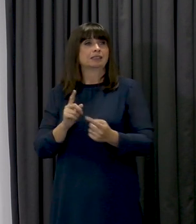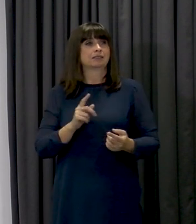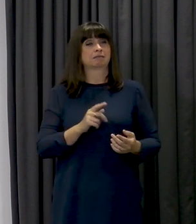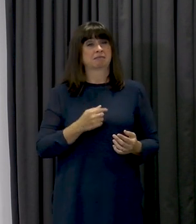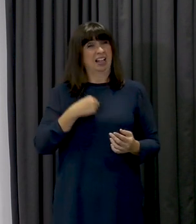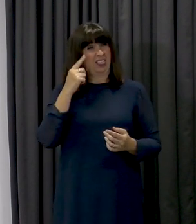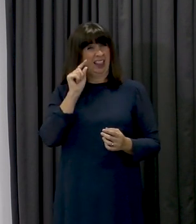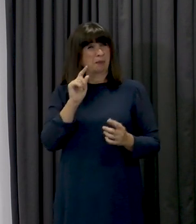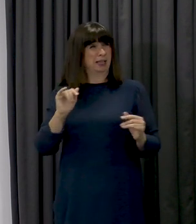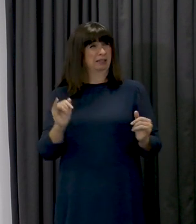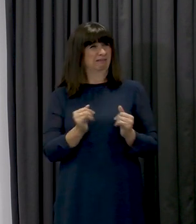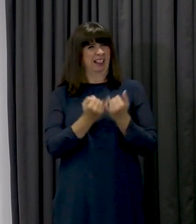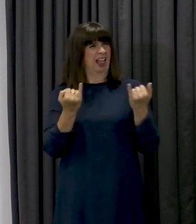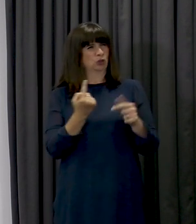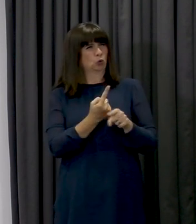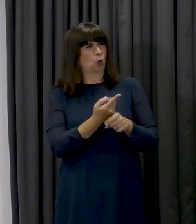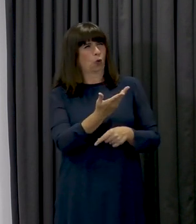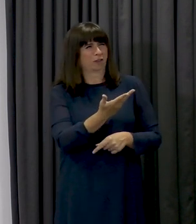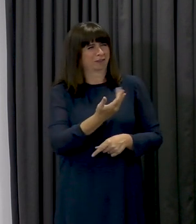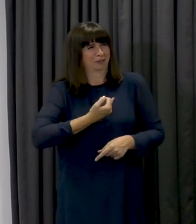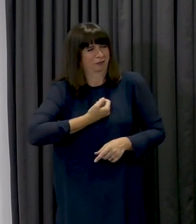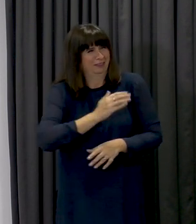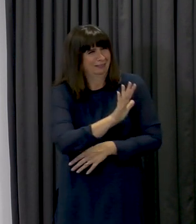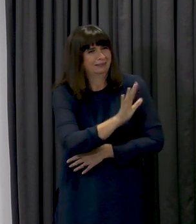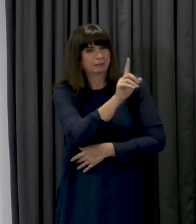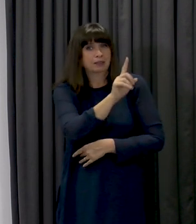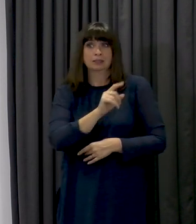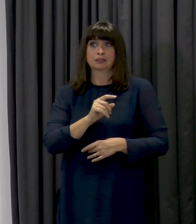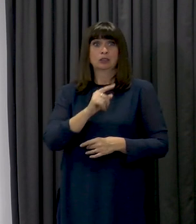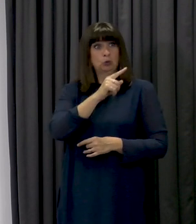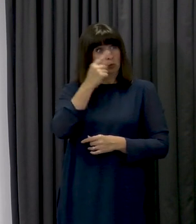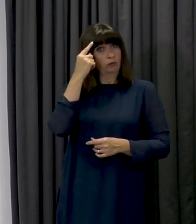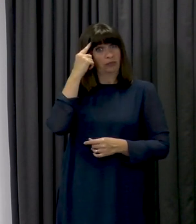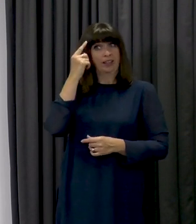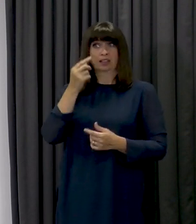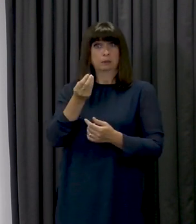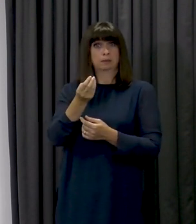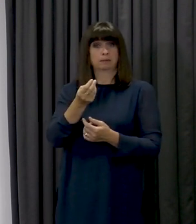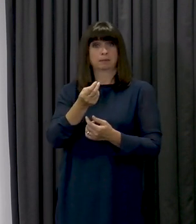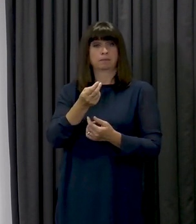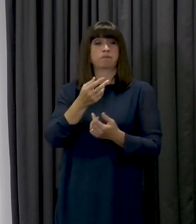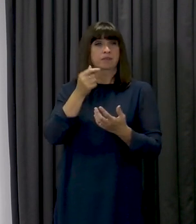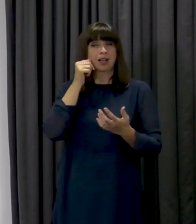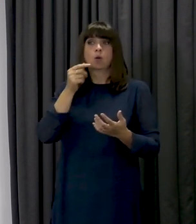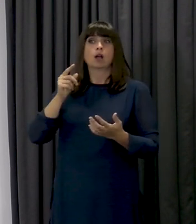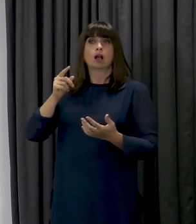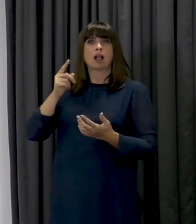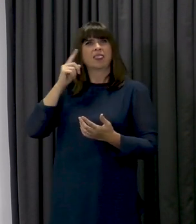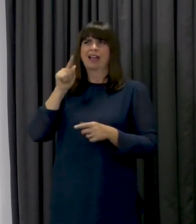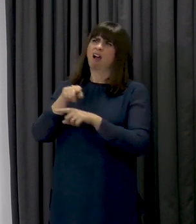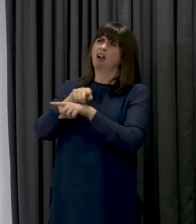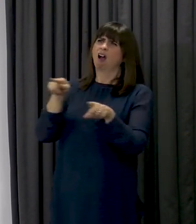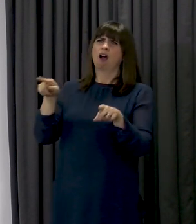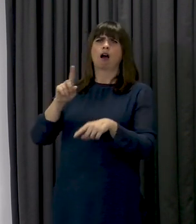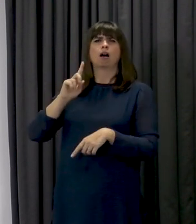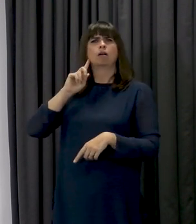I could put it that way, to say that because people are not abiding, as you would have it with one set of rules, the answer is